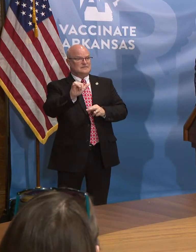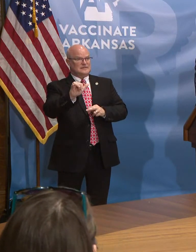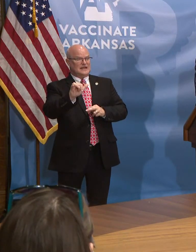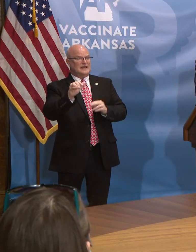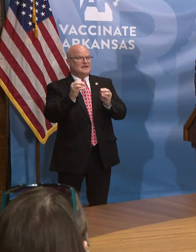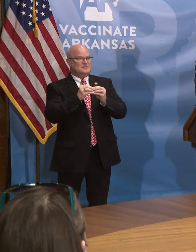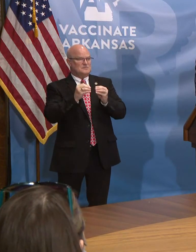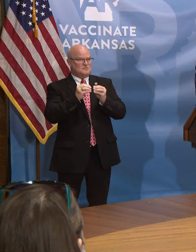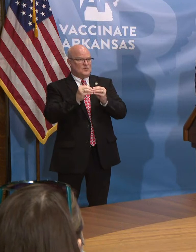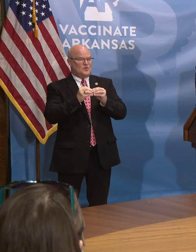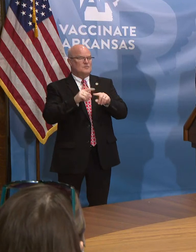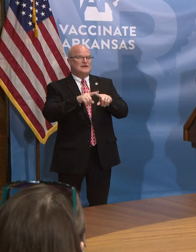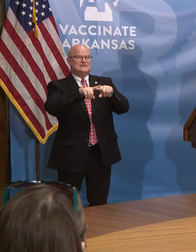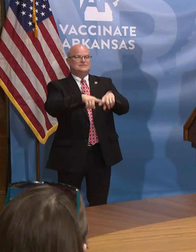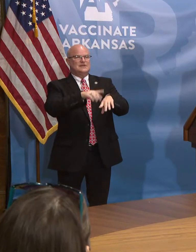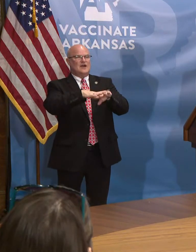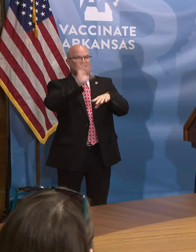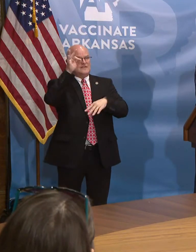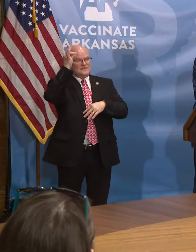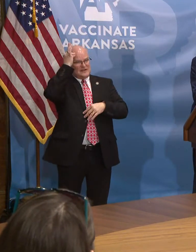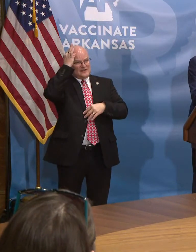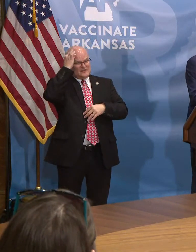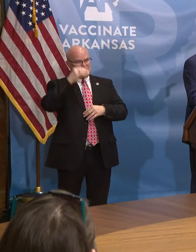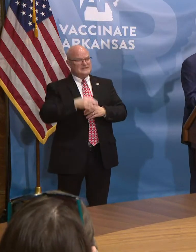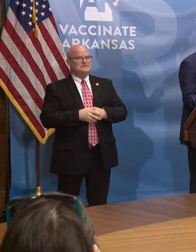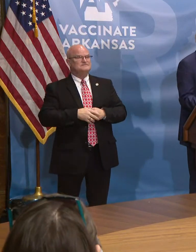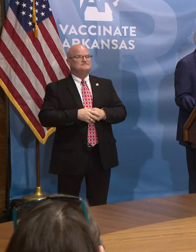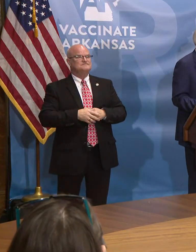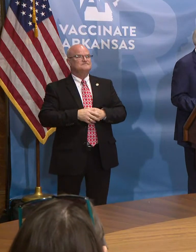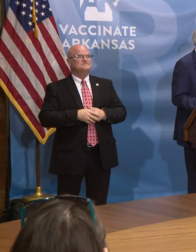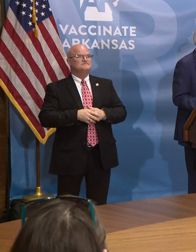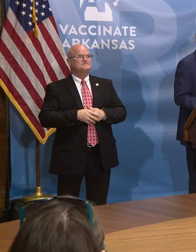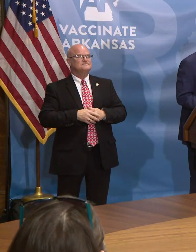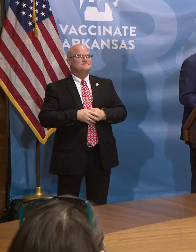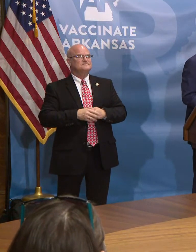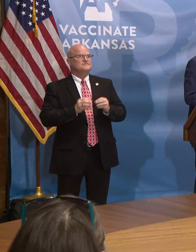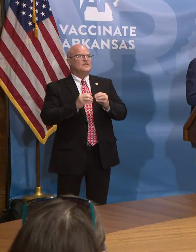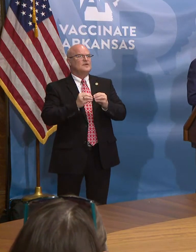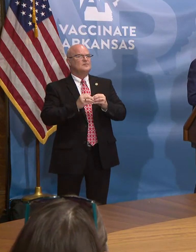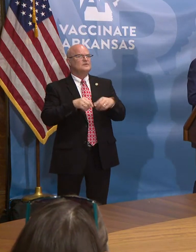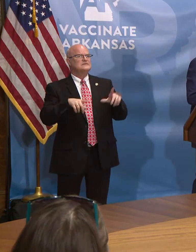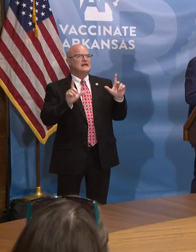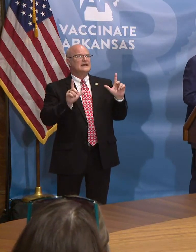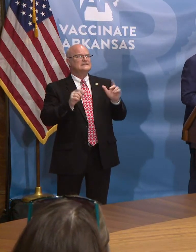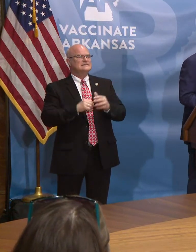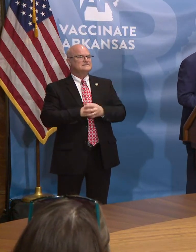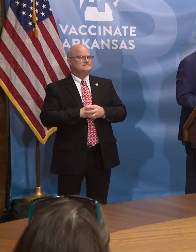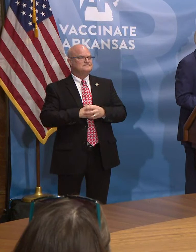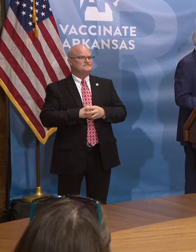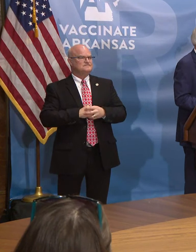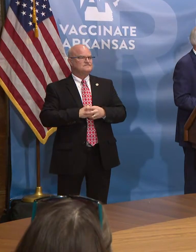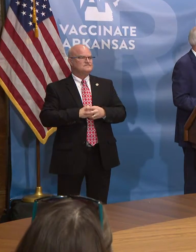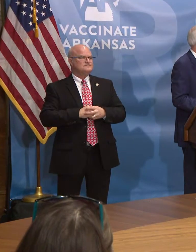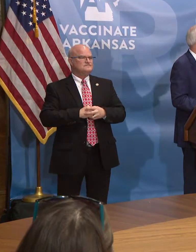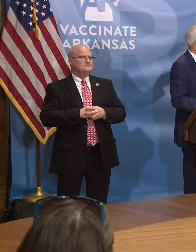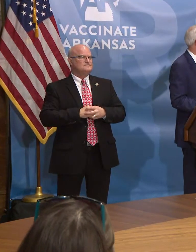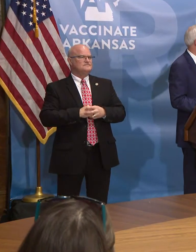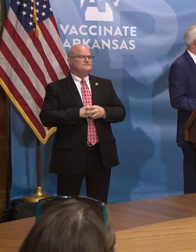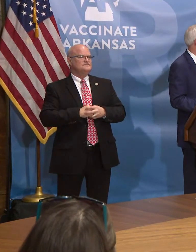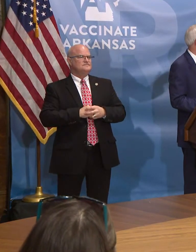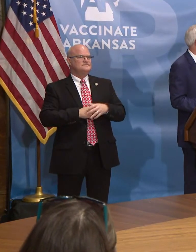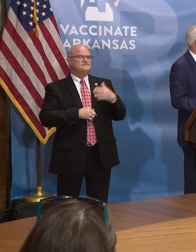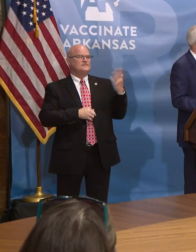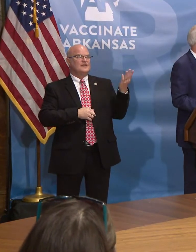dependent upon the federal government. And then if we go to a couple more slides here, it just gives you the overall picture.